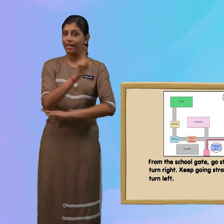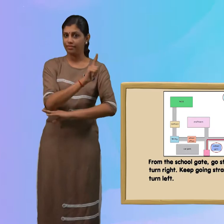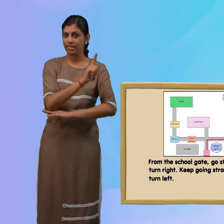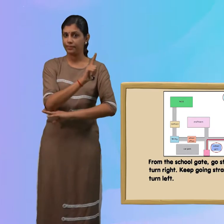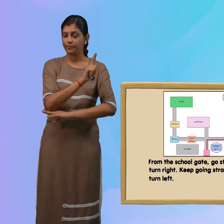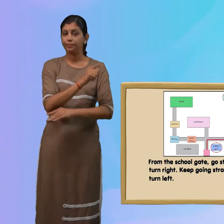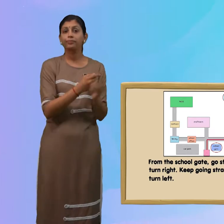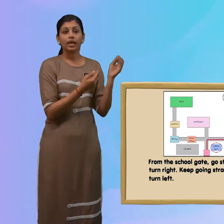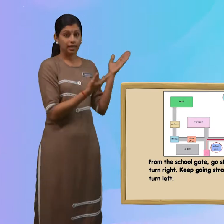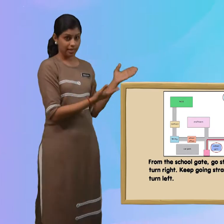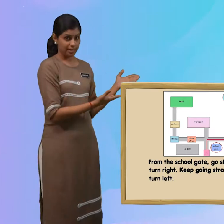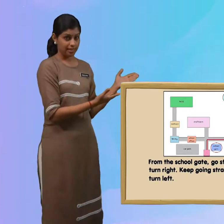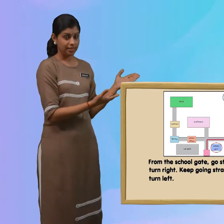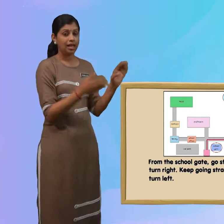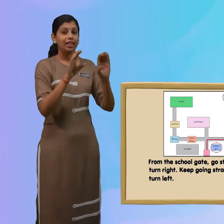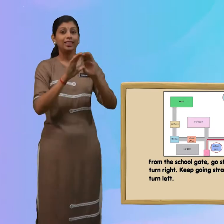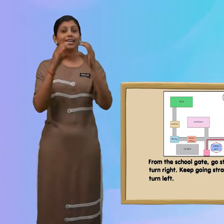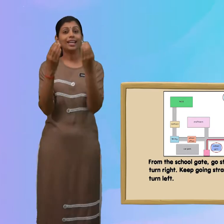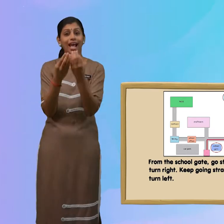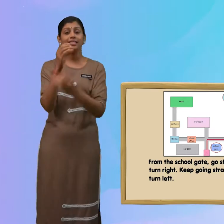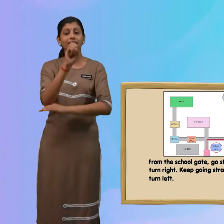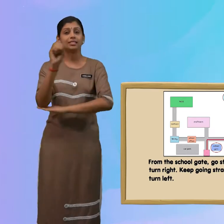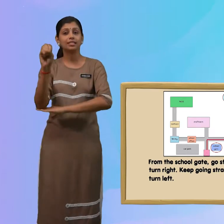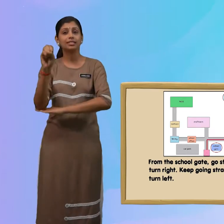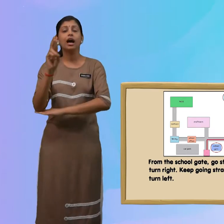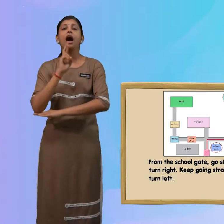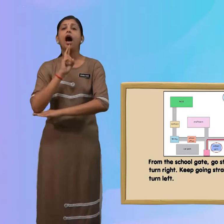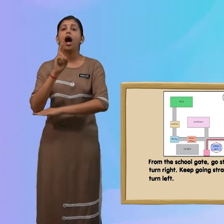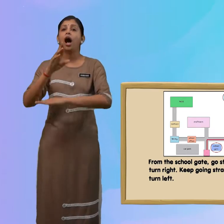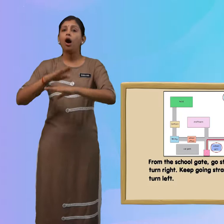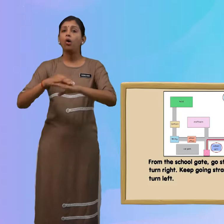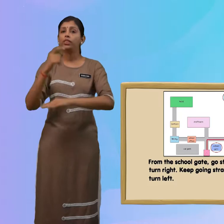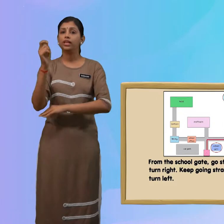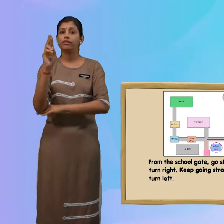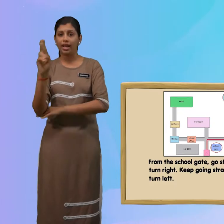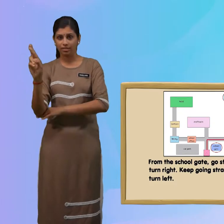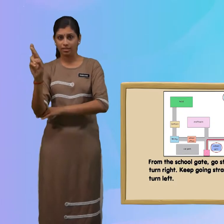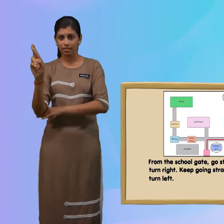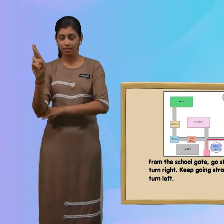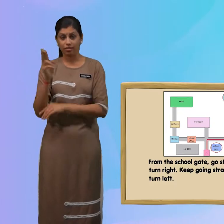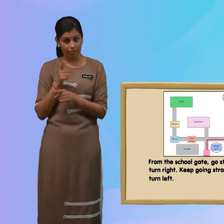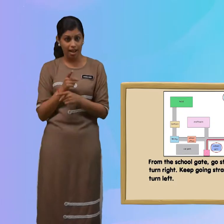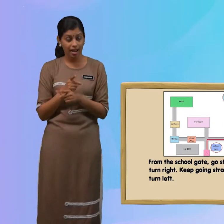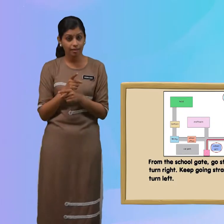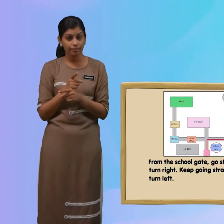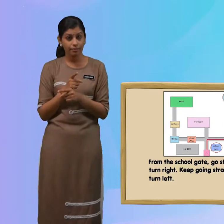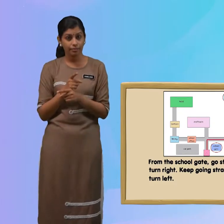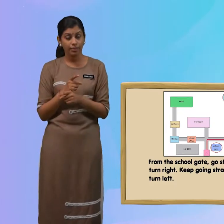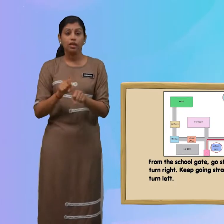left. Here, the classes are on the right, correct?